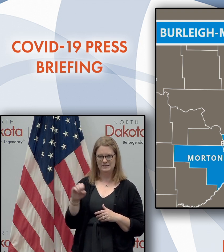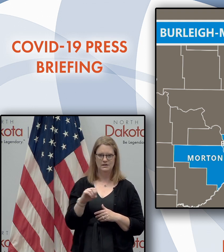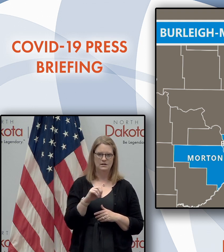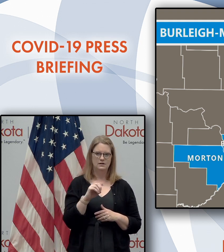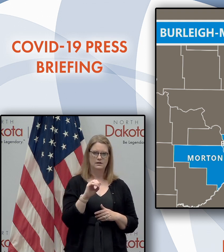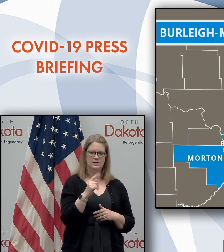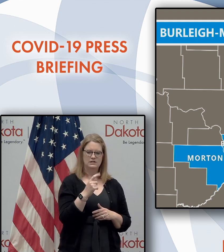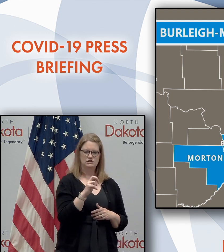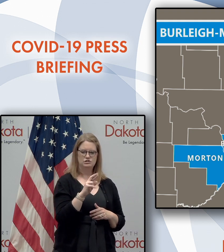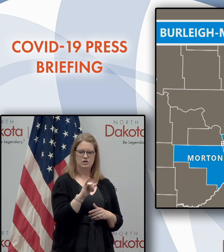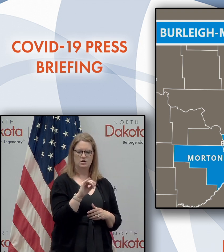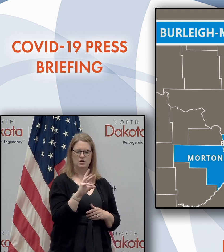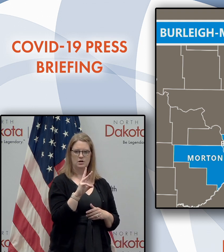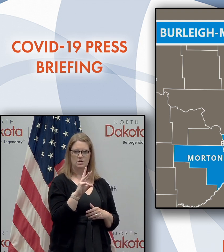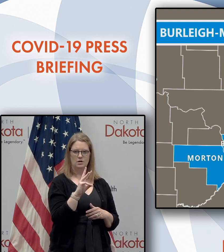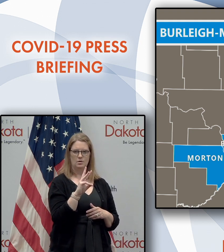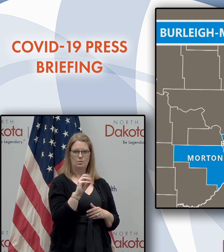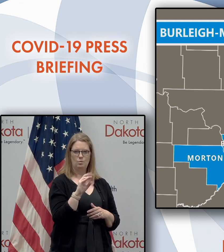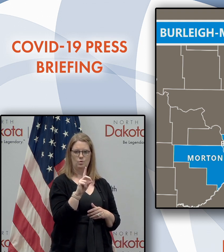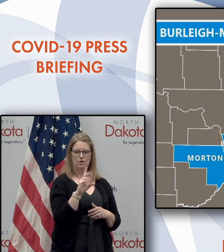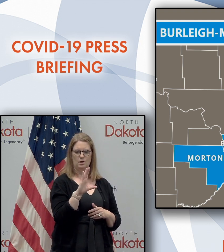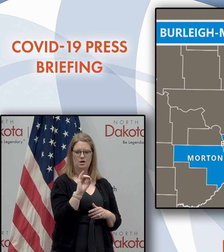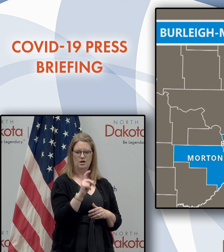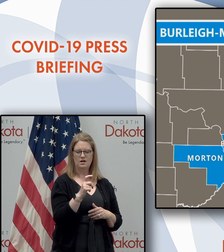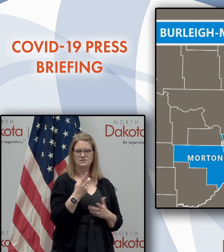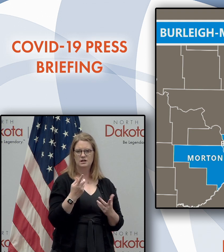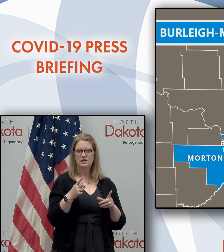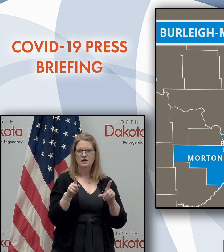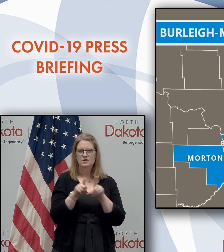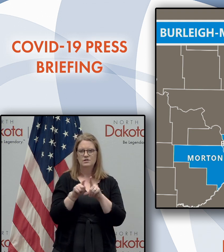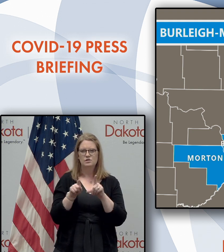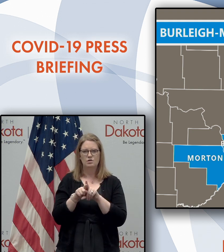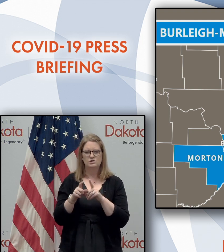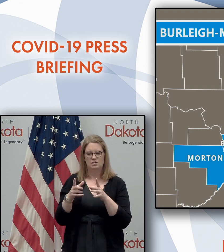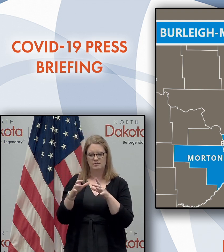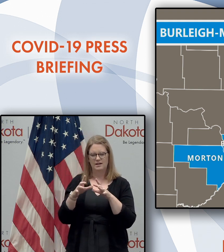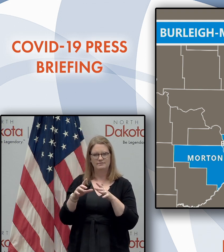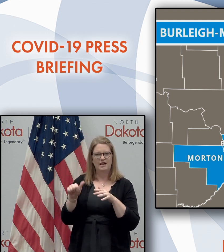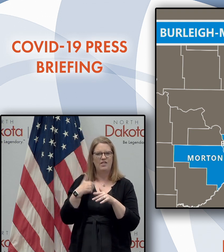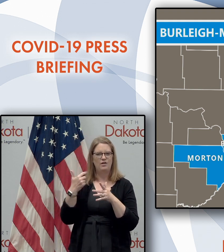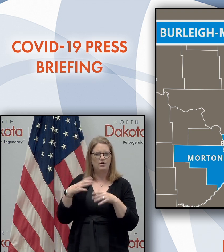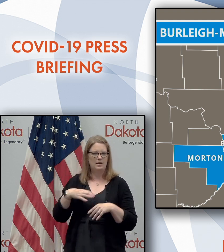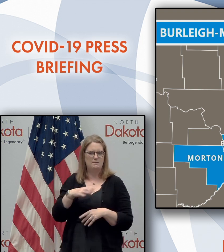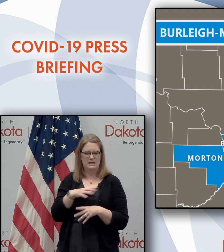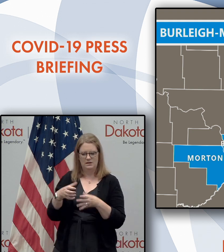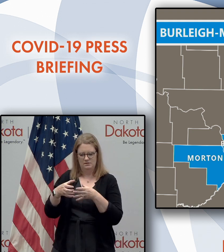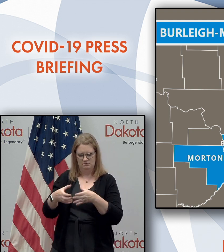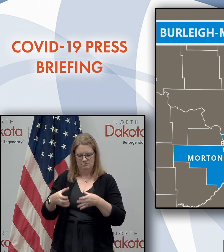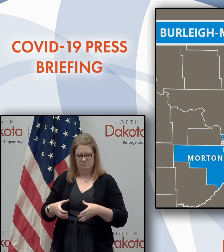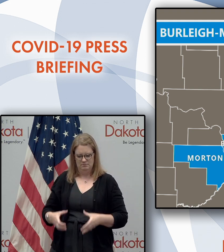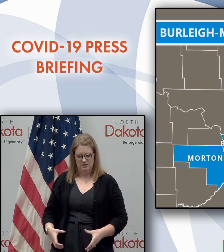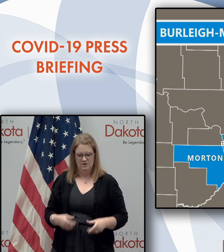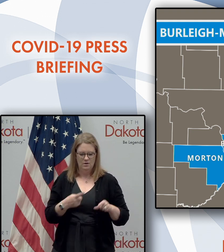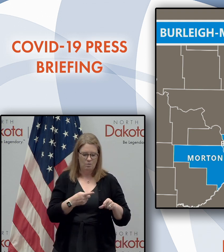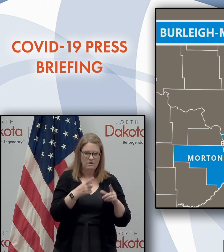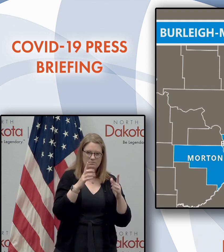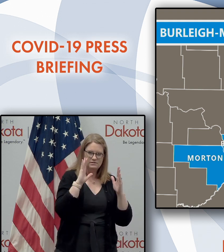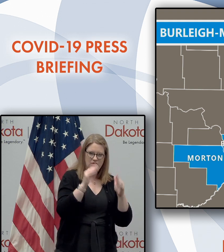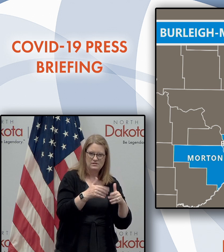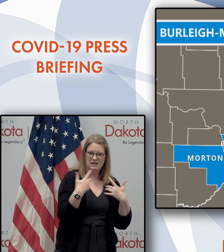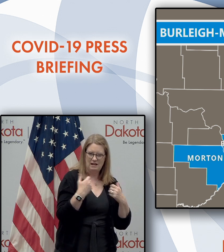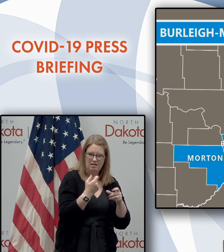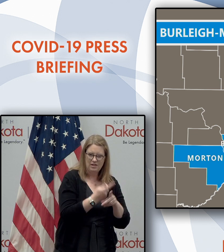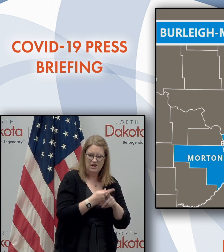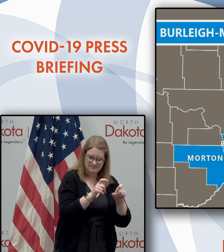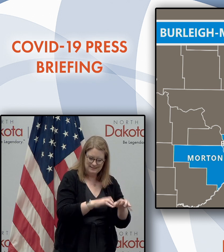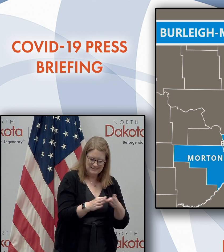Jerry Woodcox, and there's 5 subcommittees, and they'll add additional stakeholders to each of these. One subcommittee will be focused on healthcare,